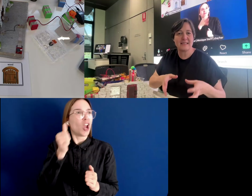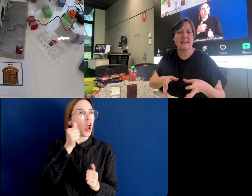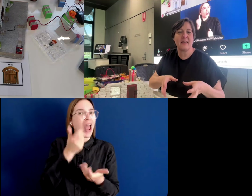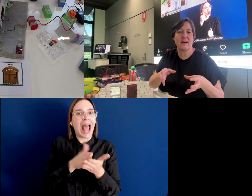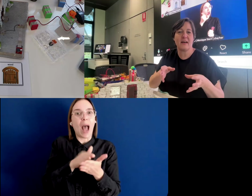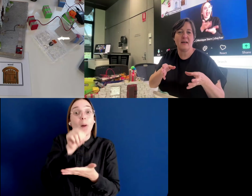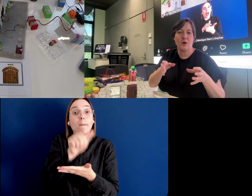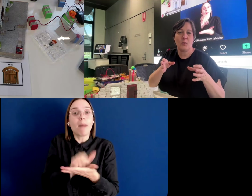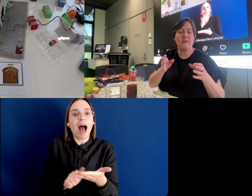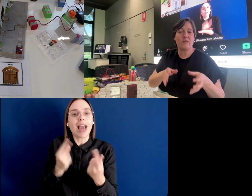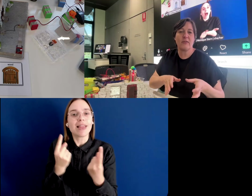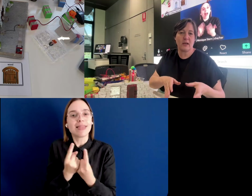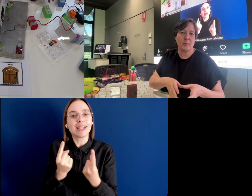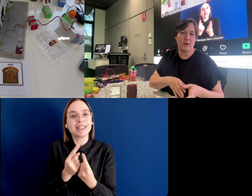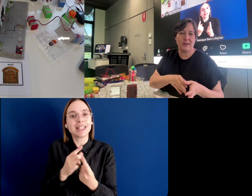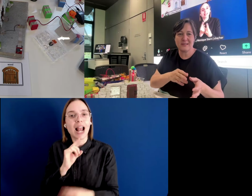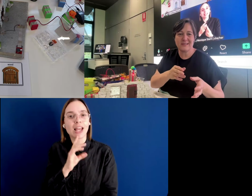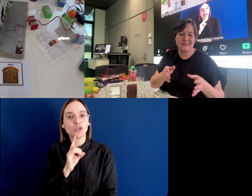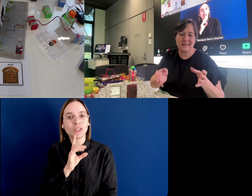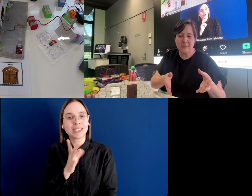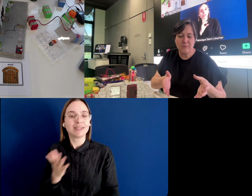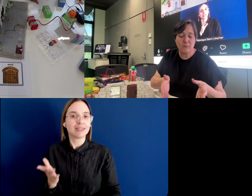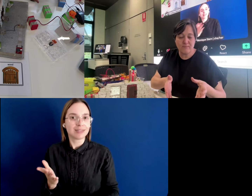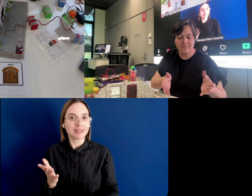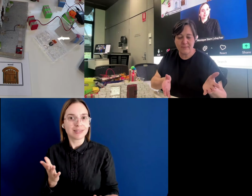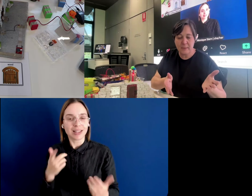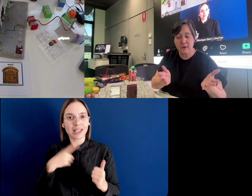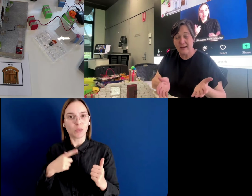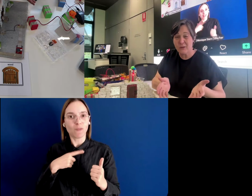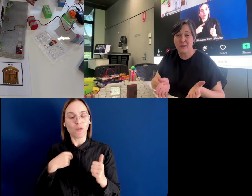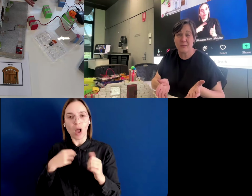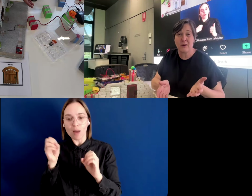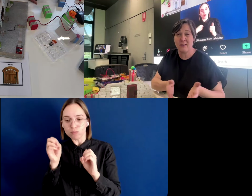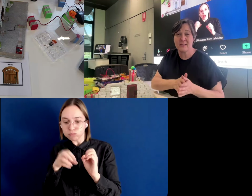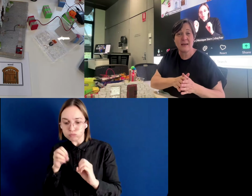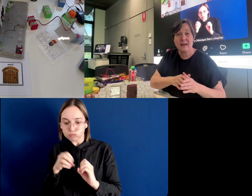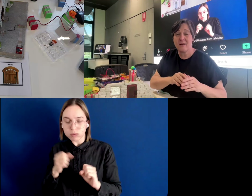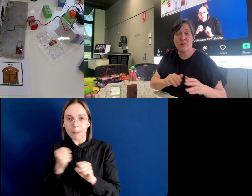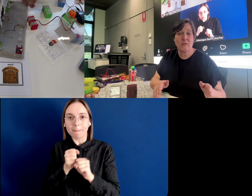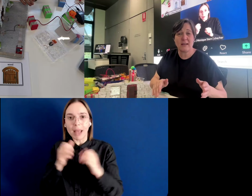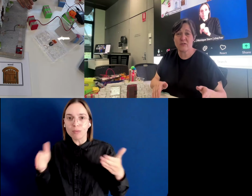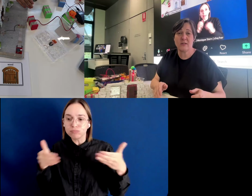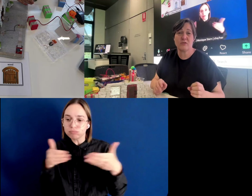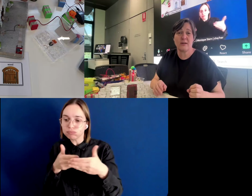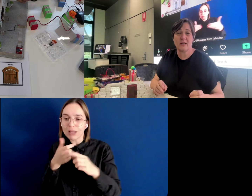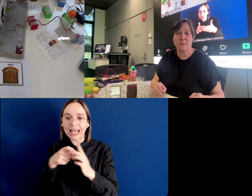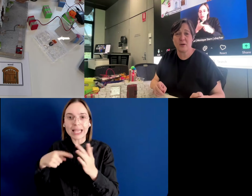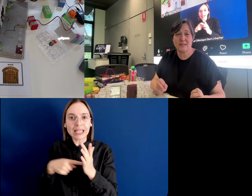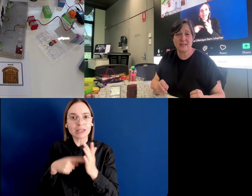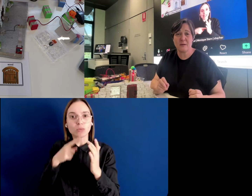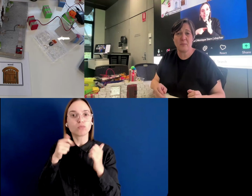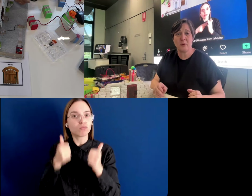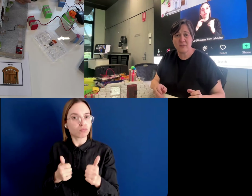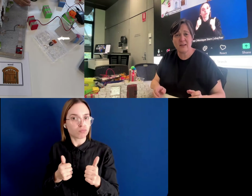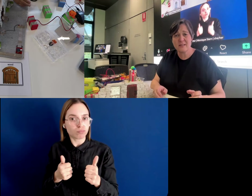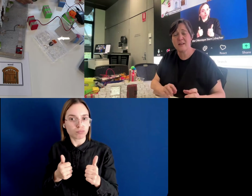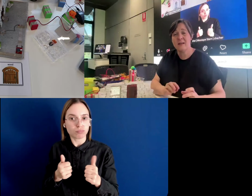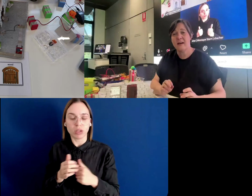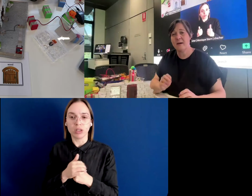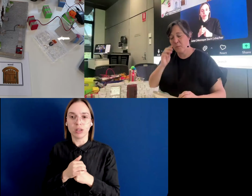putting kits together where you've got the components. They're pretty good components. No electronic components are going to